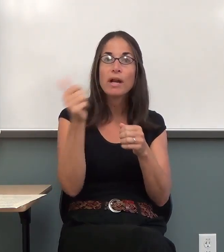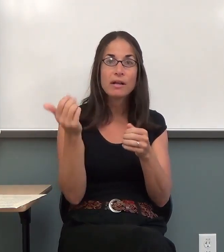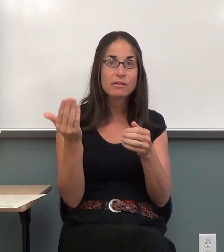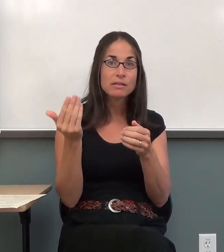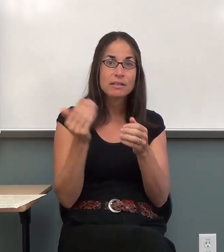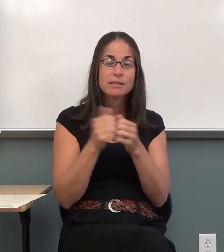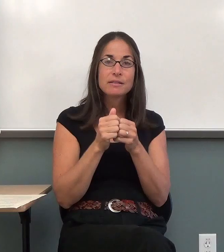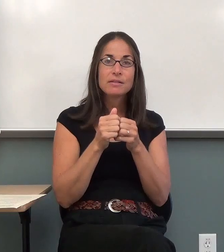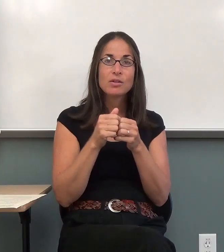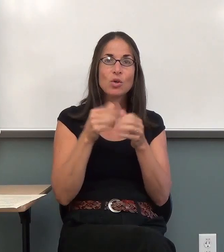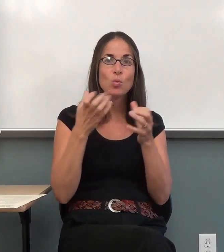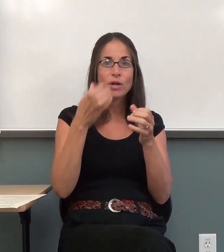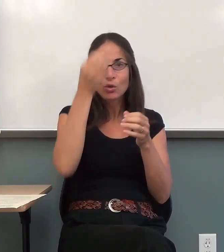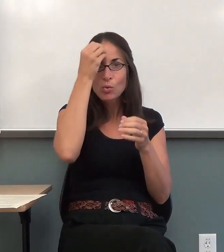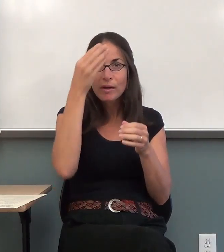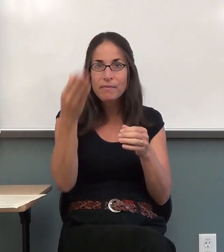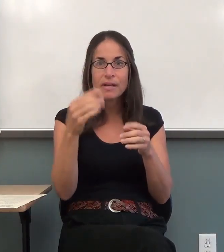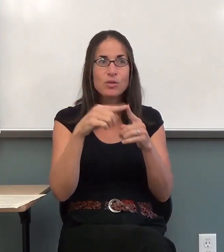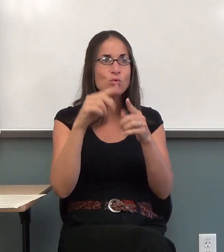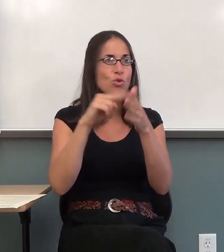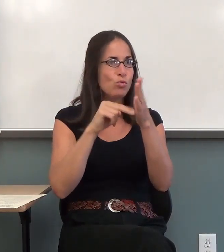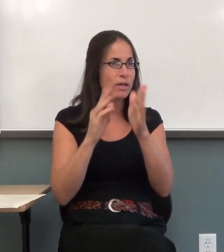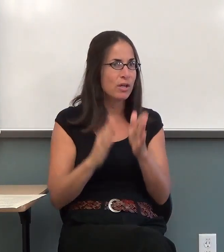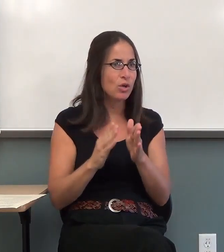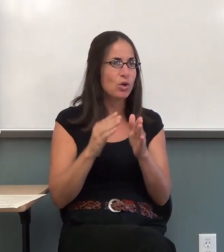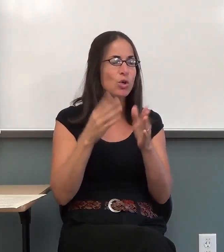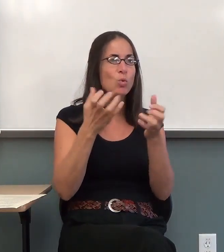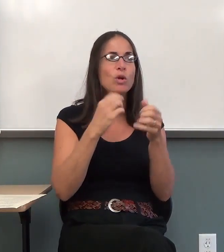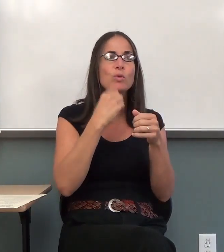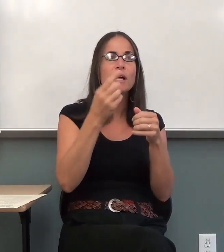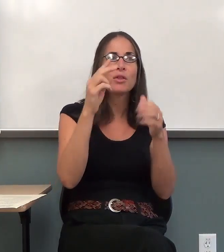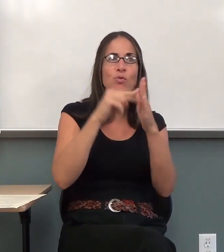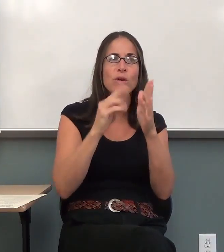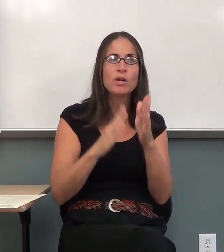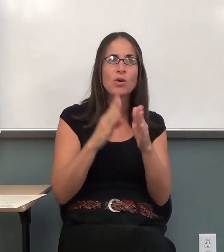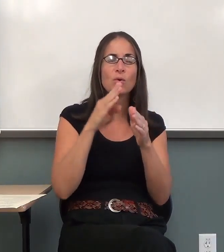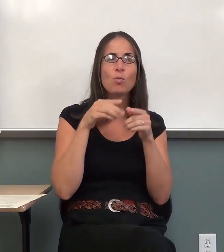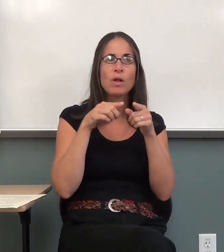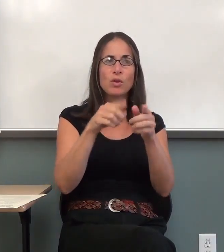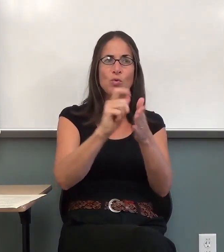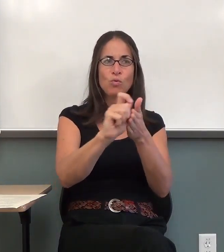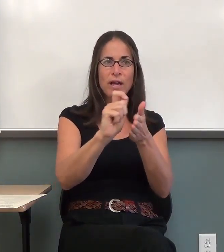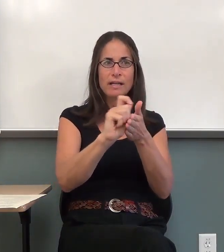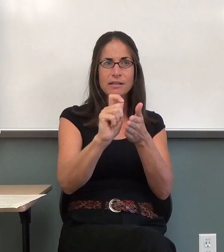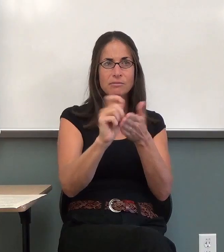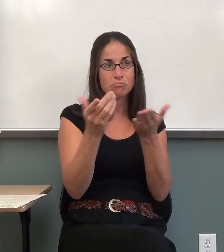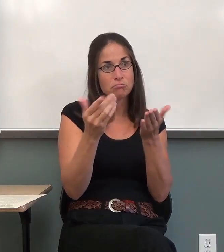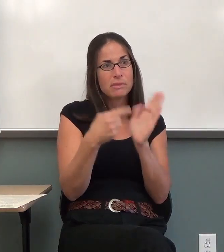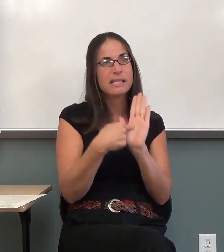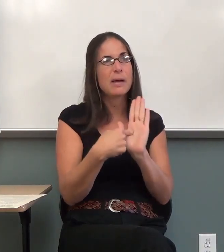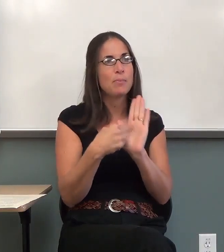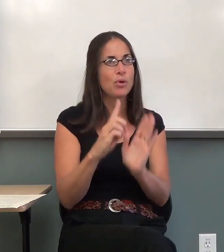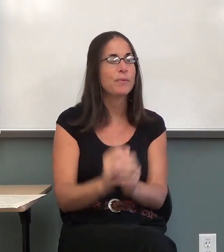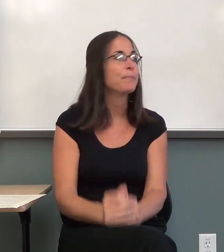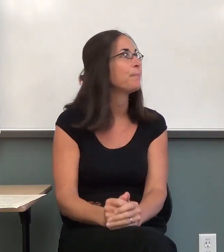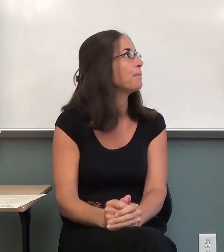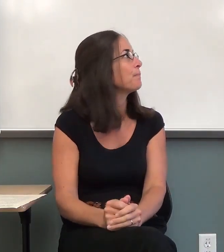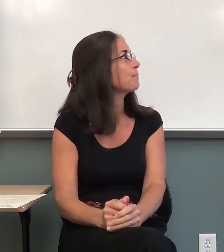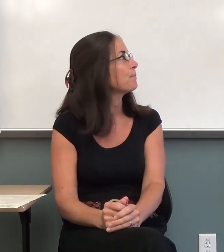trying to convey to the reader? What are you trying to tell the reader by writing something? For instance, if you wrote a paragraph